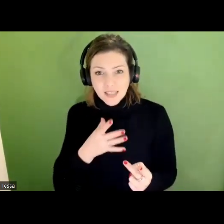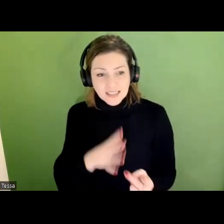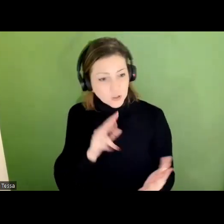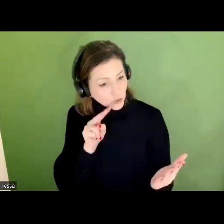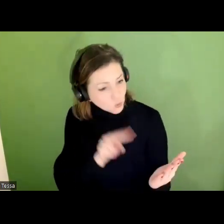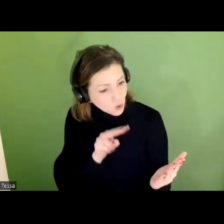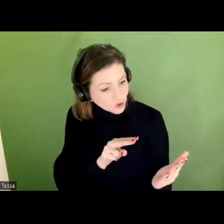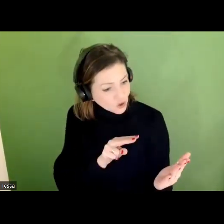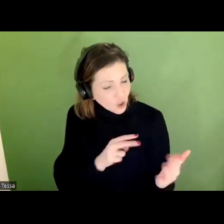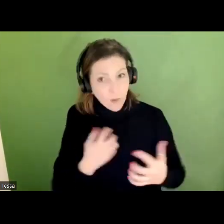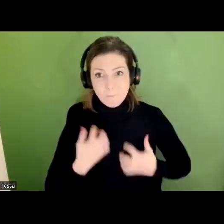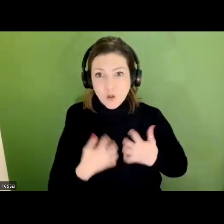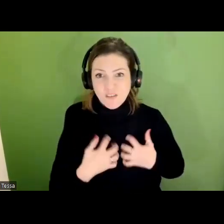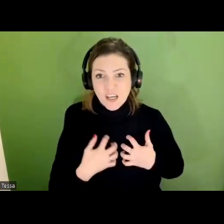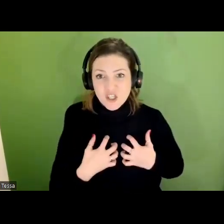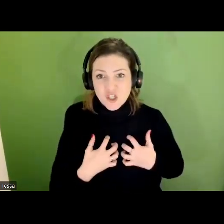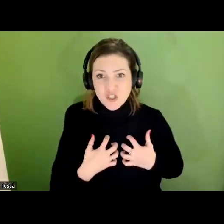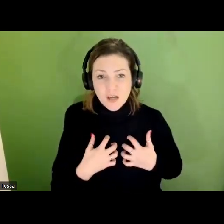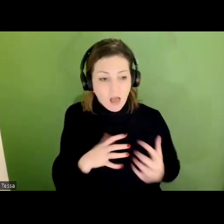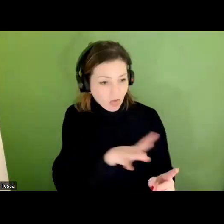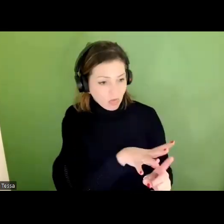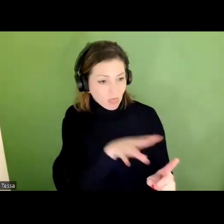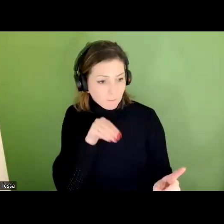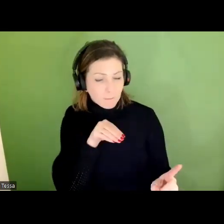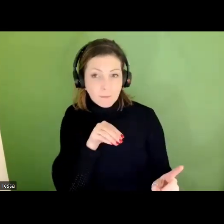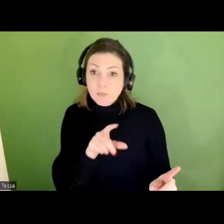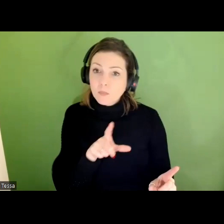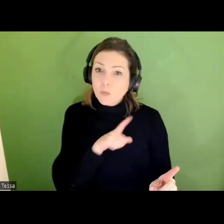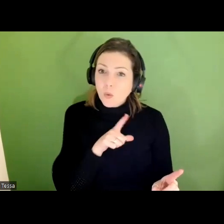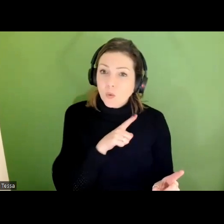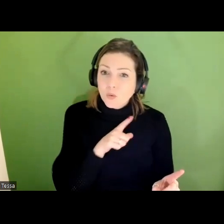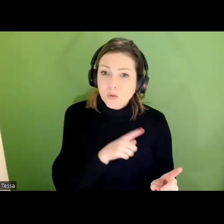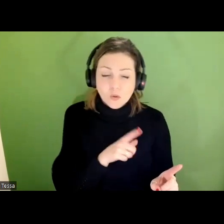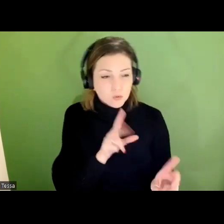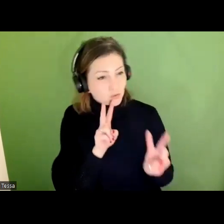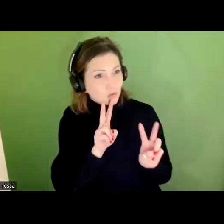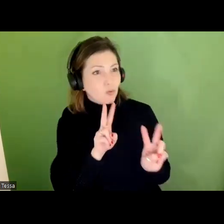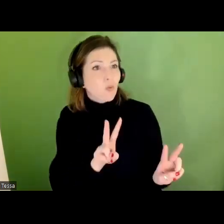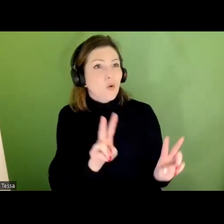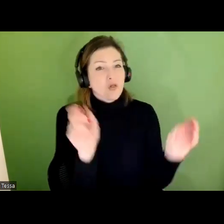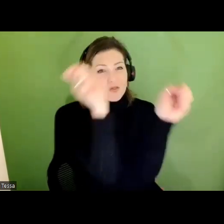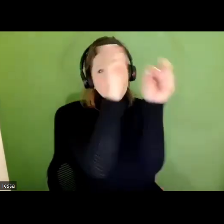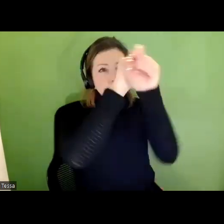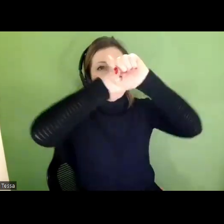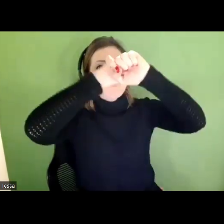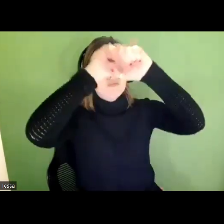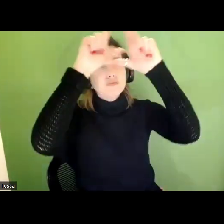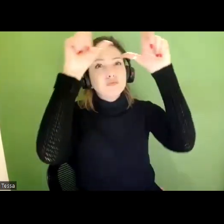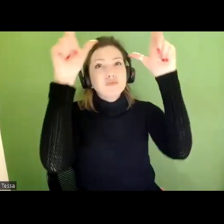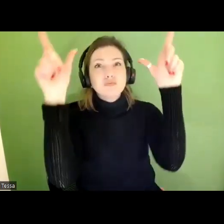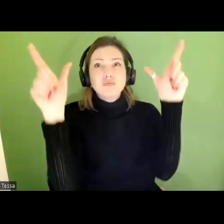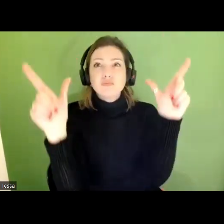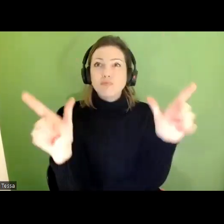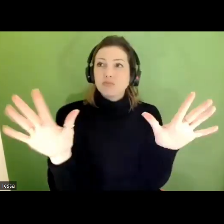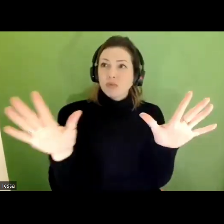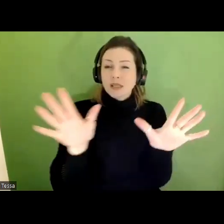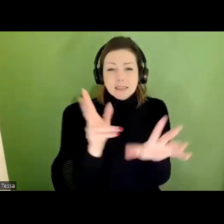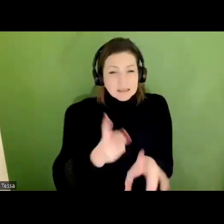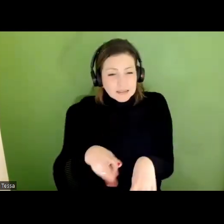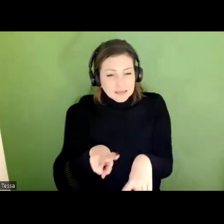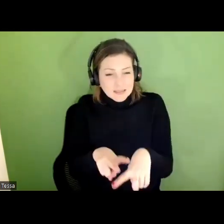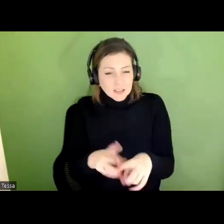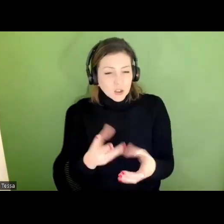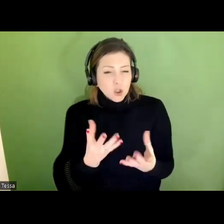I also want to study the gilded ceilings, imagine the sweet scent of the wealthy sitting on soft red velvet